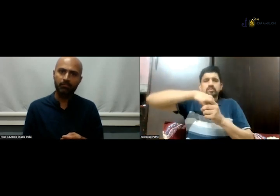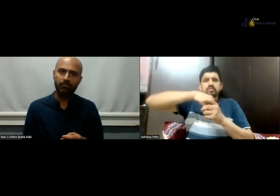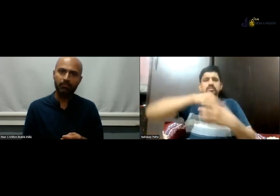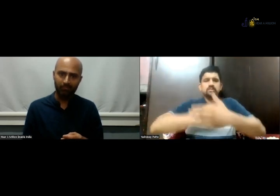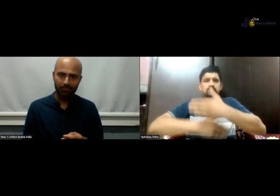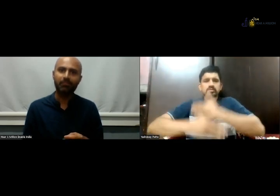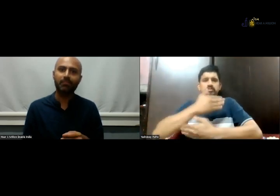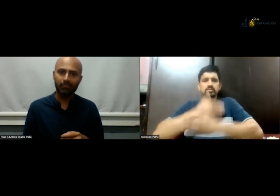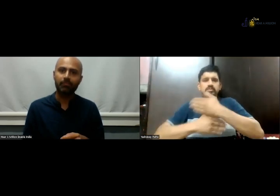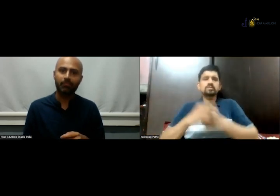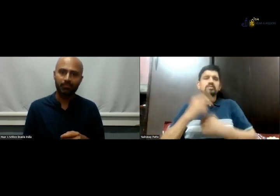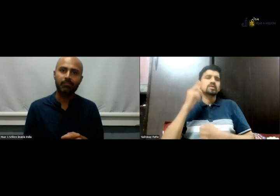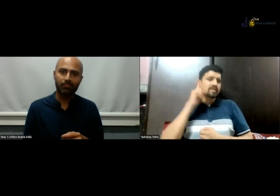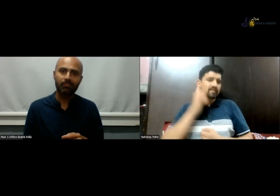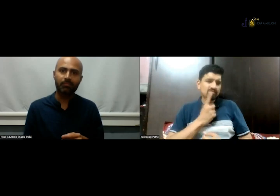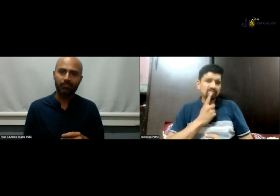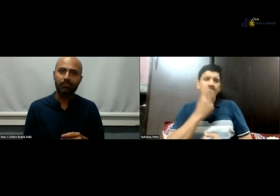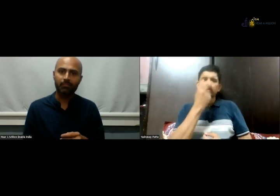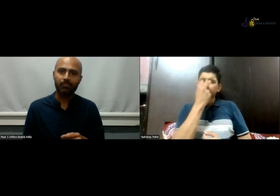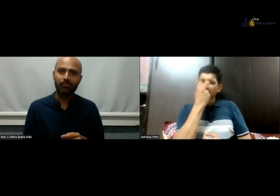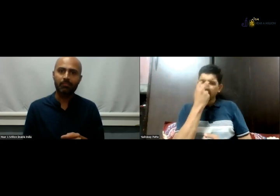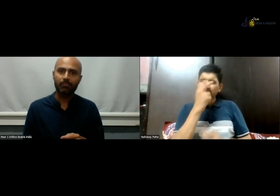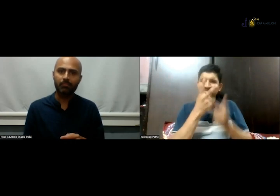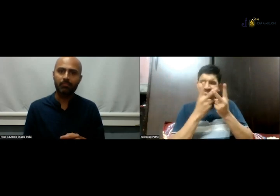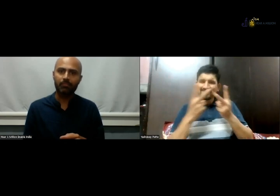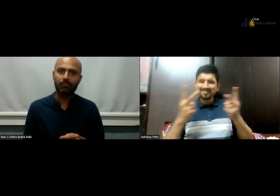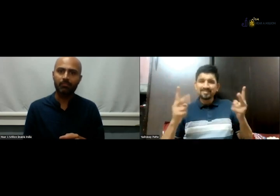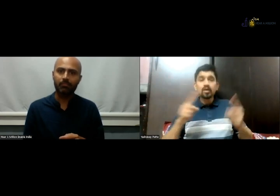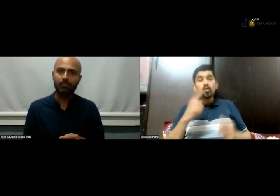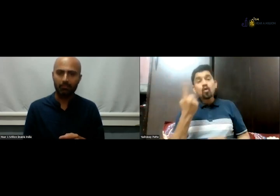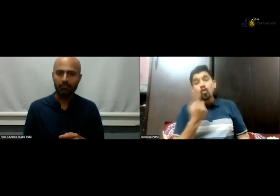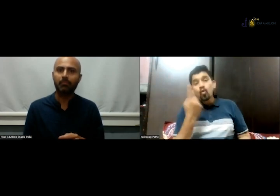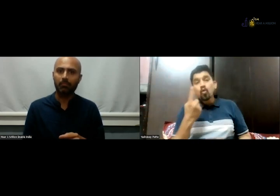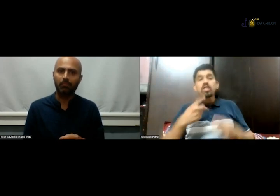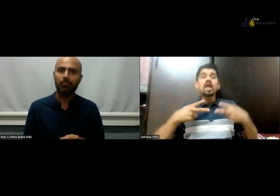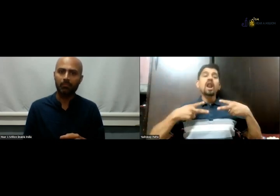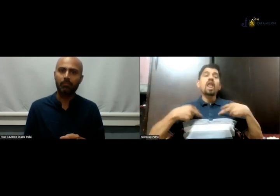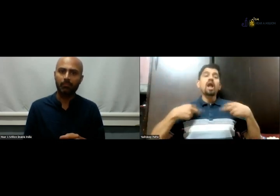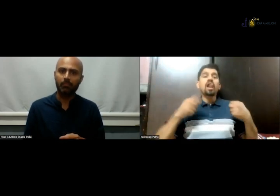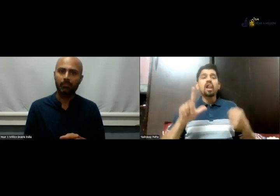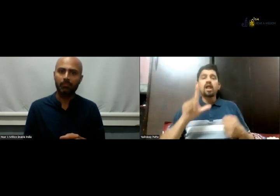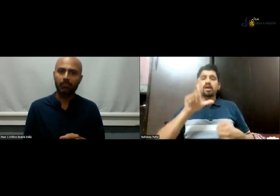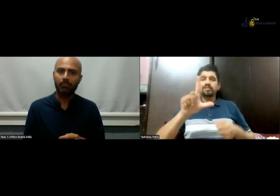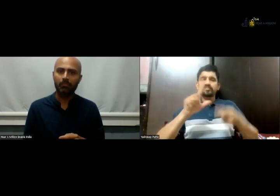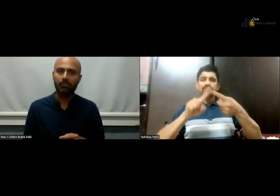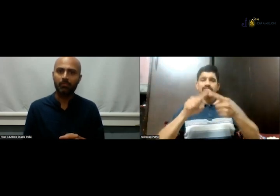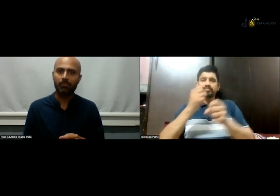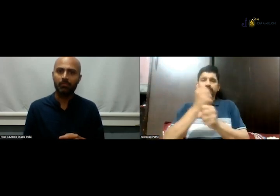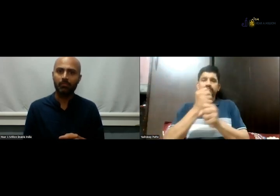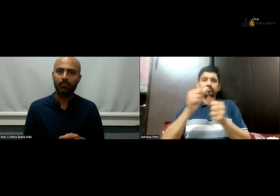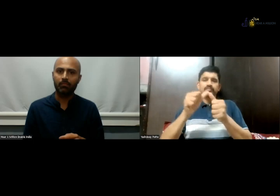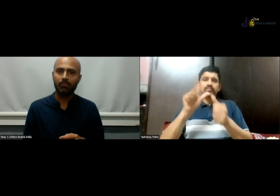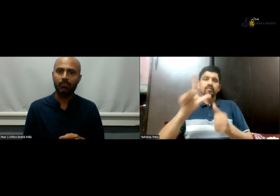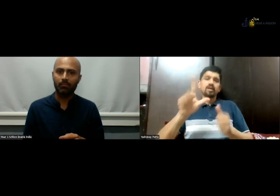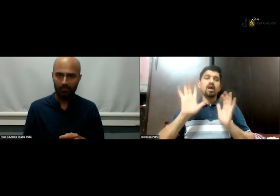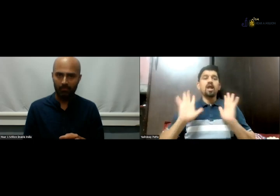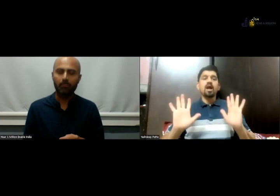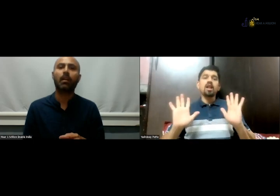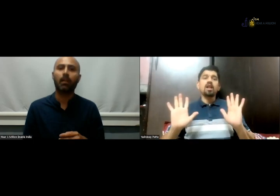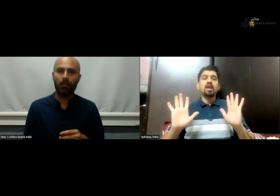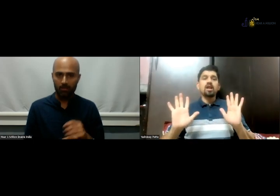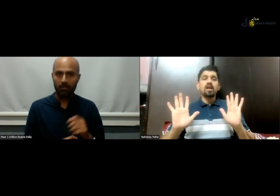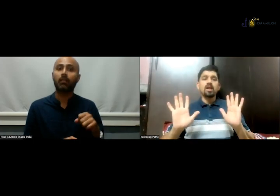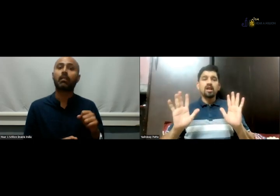NCAG, and she was also the that was also a Disabled People Association, and she was a